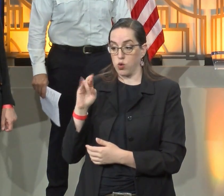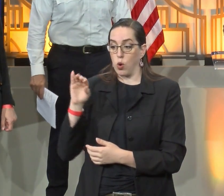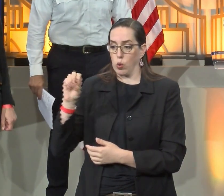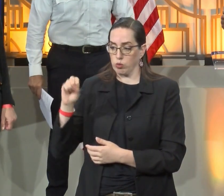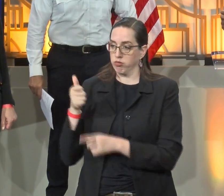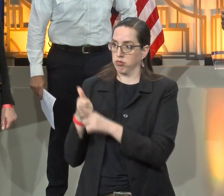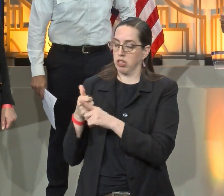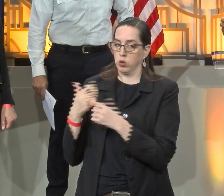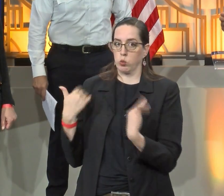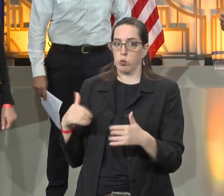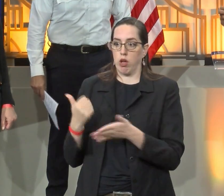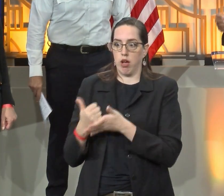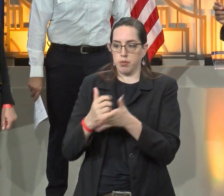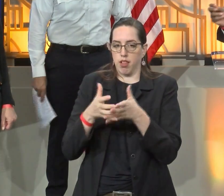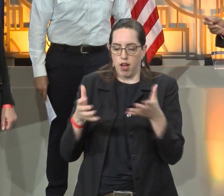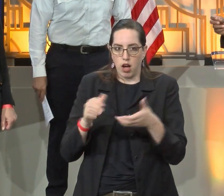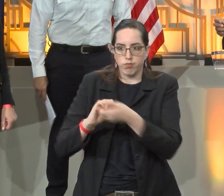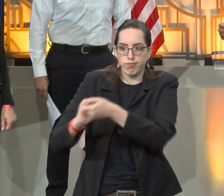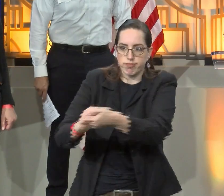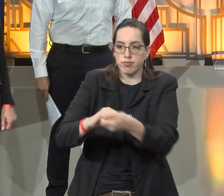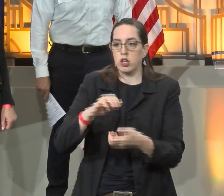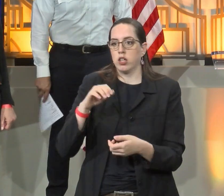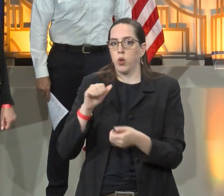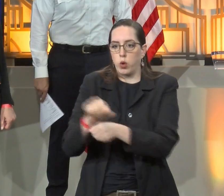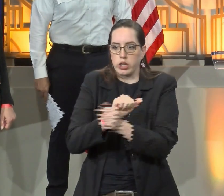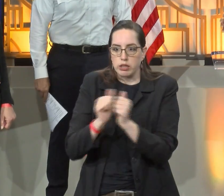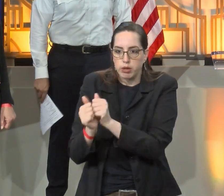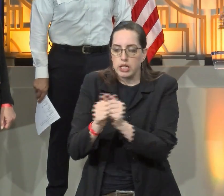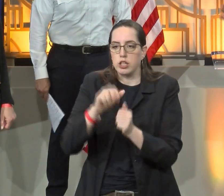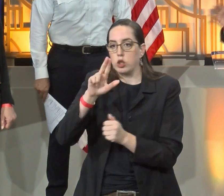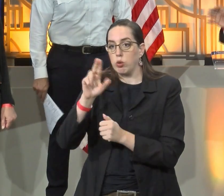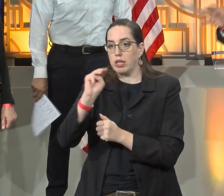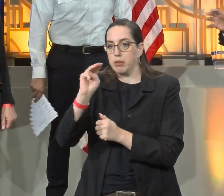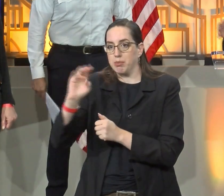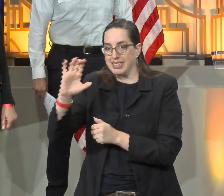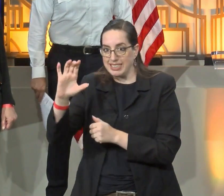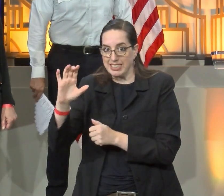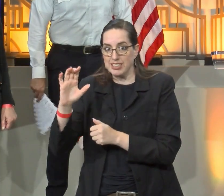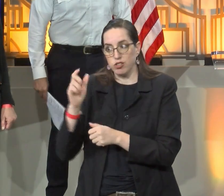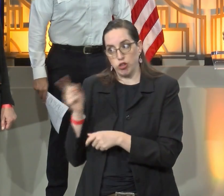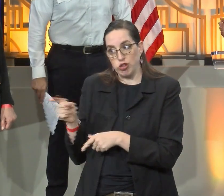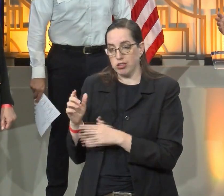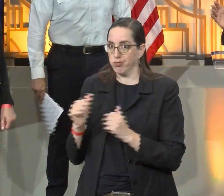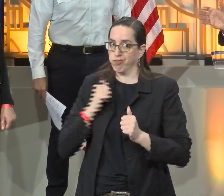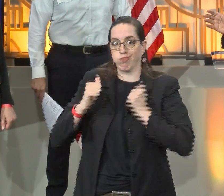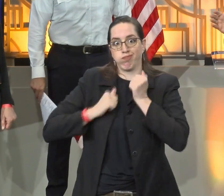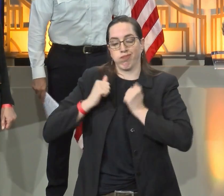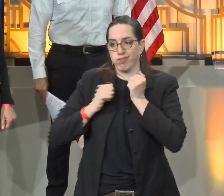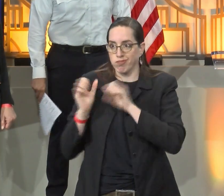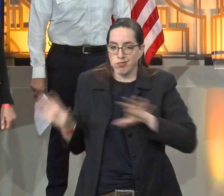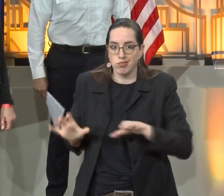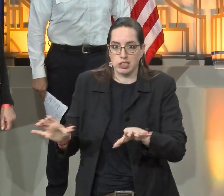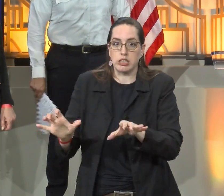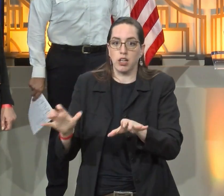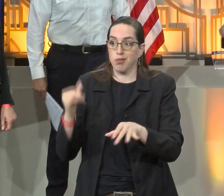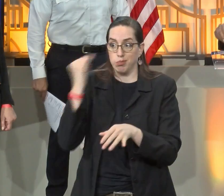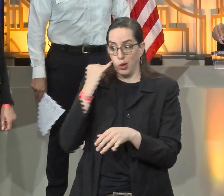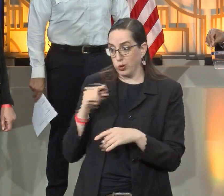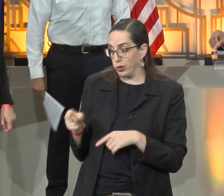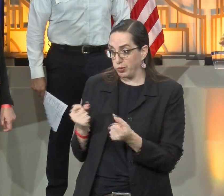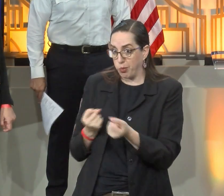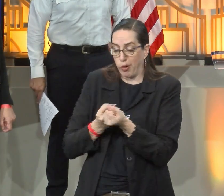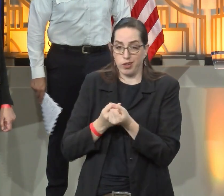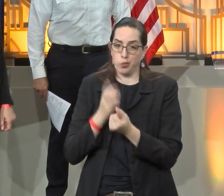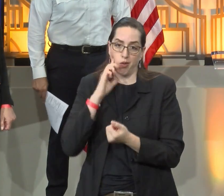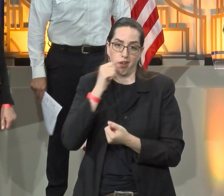helpful in communicating and working with UMMC and making that happen. She didn't quite say that, but I want to thank her because without her support, that would